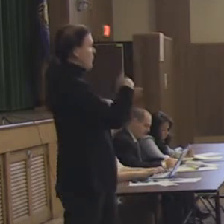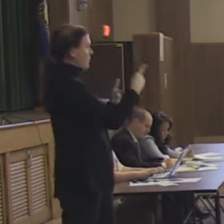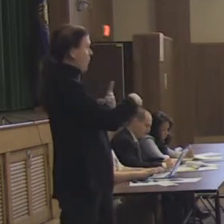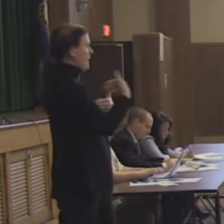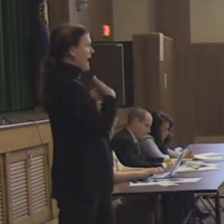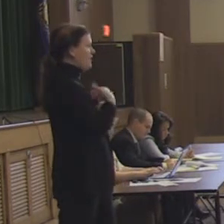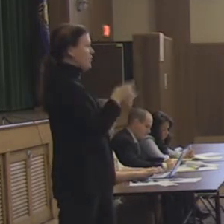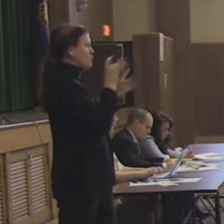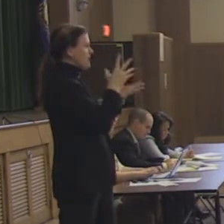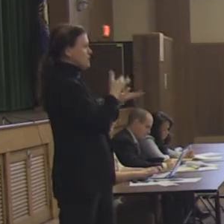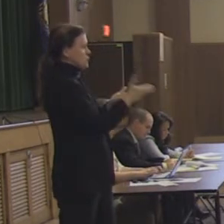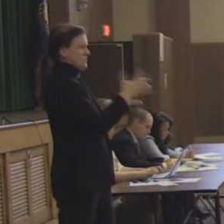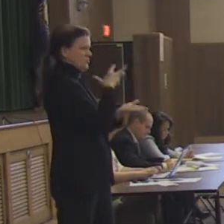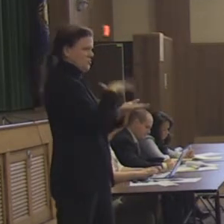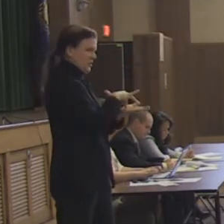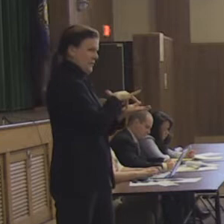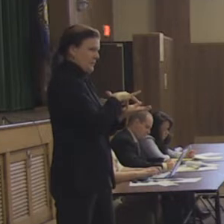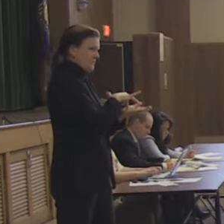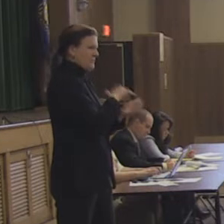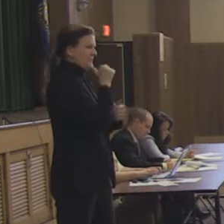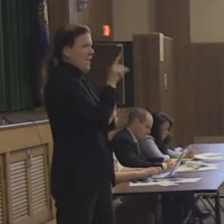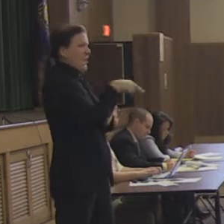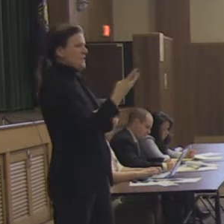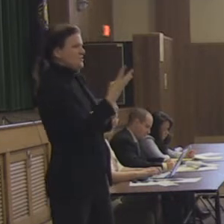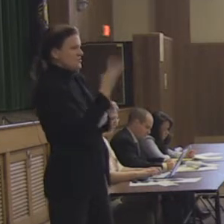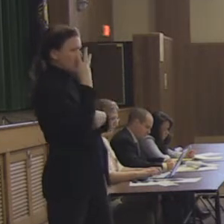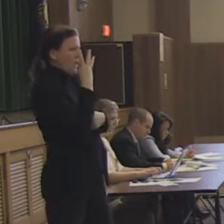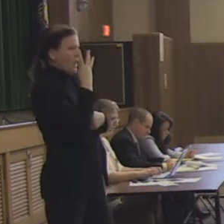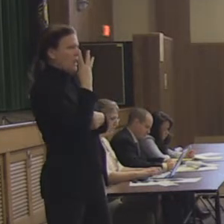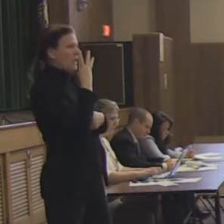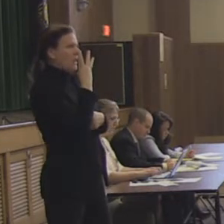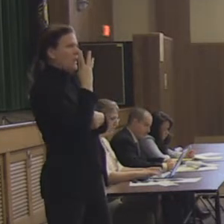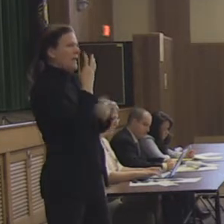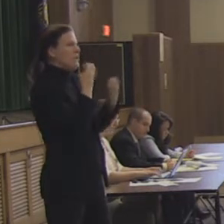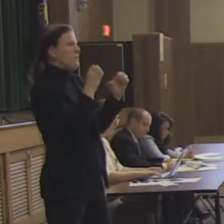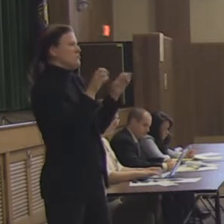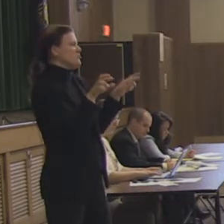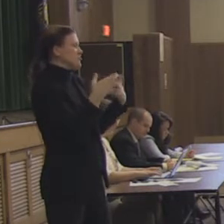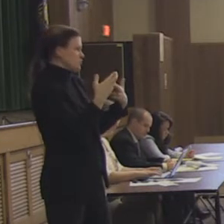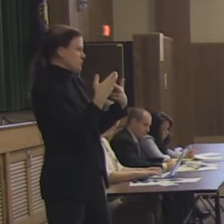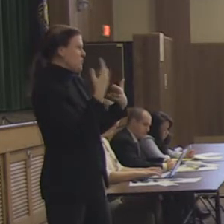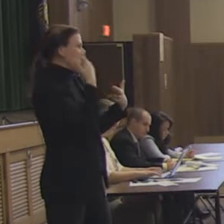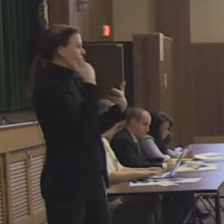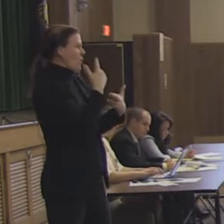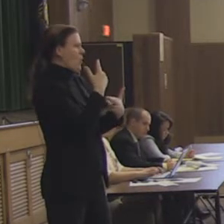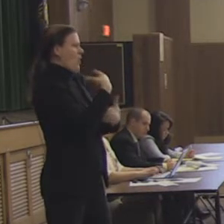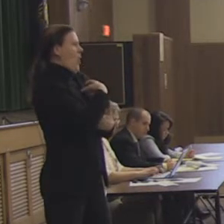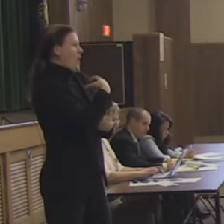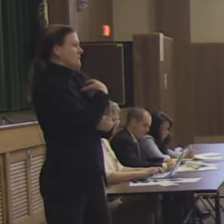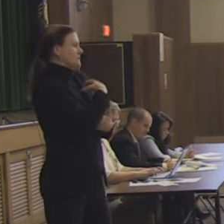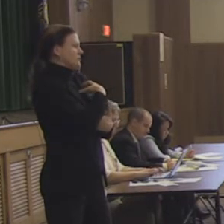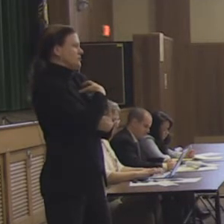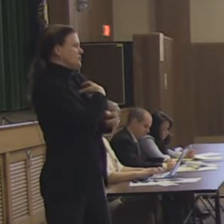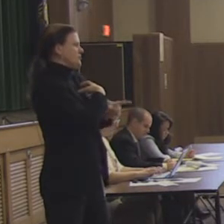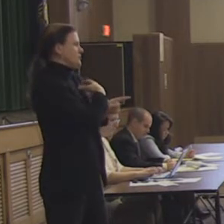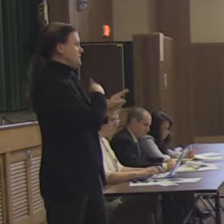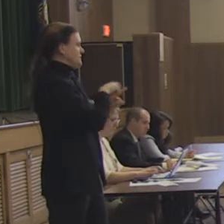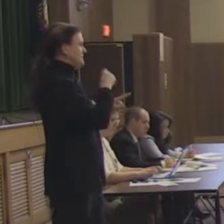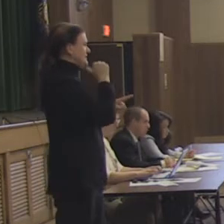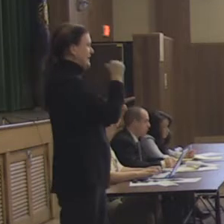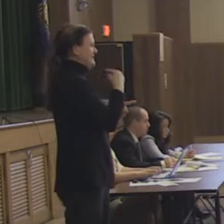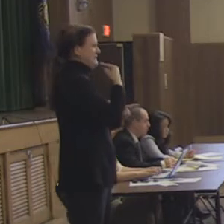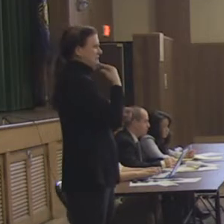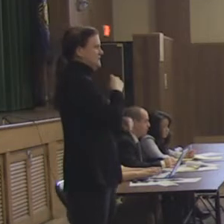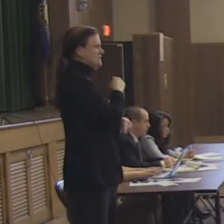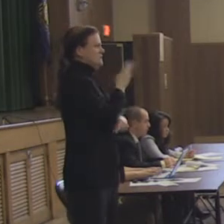crisis resource center, an alternative to jails and emergency rooms for officers to take people who don't need the level of